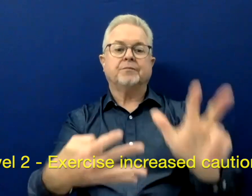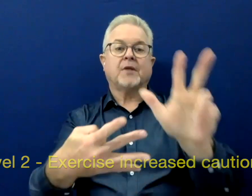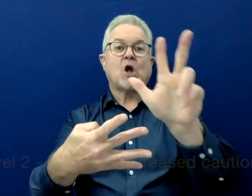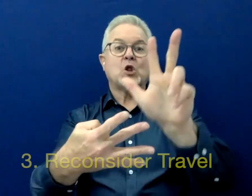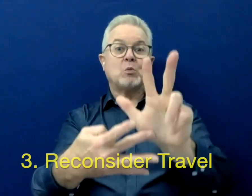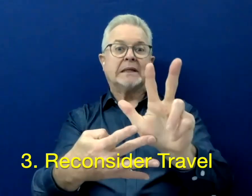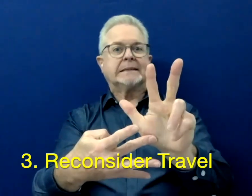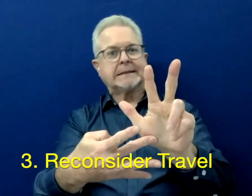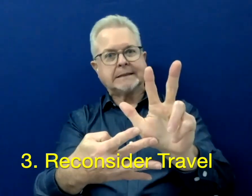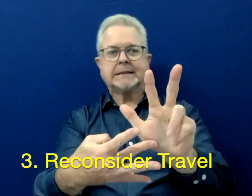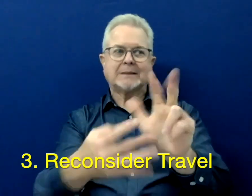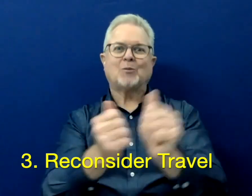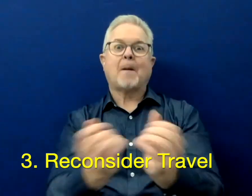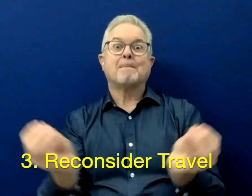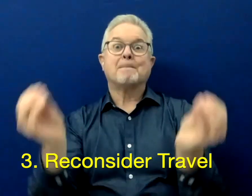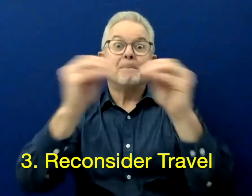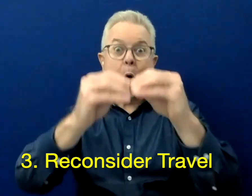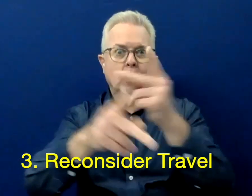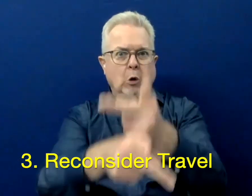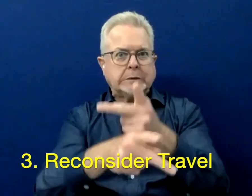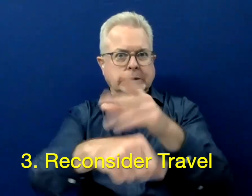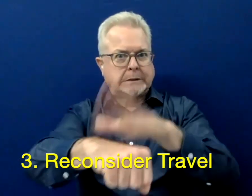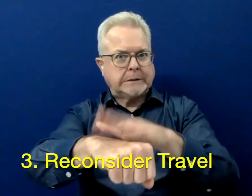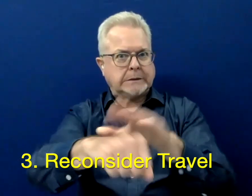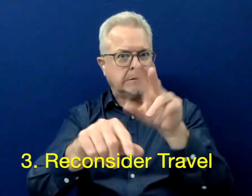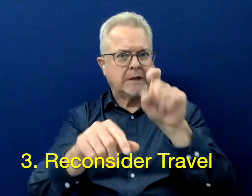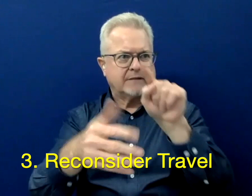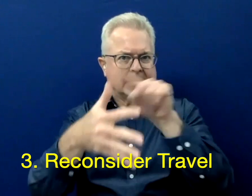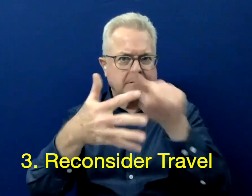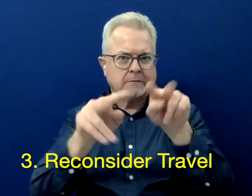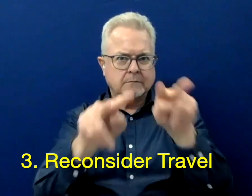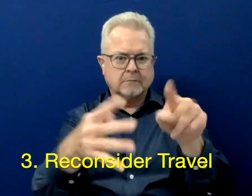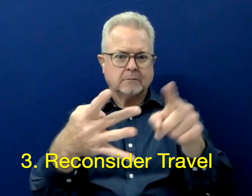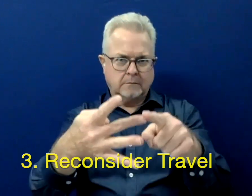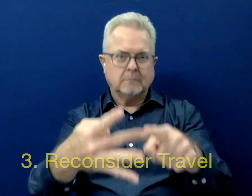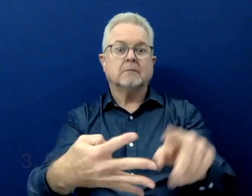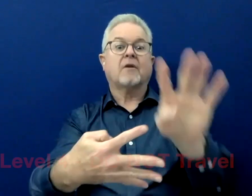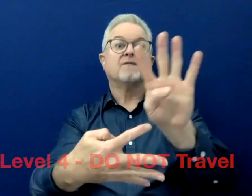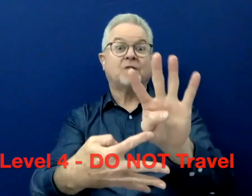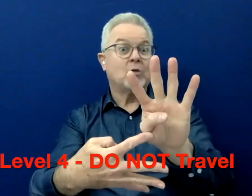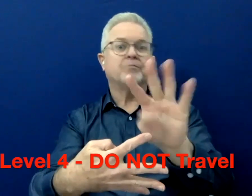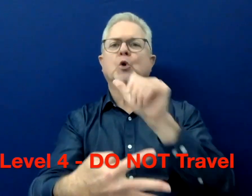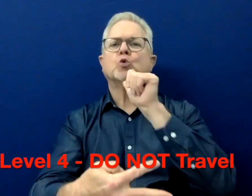travel with caution. The third category will be travel with more caution. And the fourth one